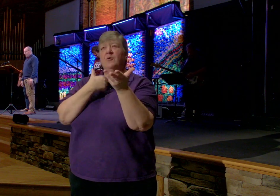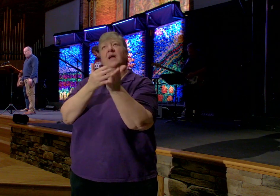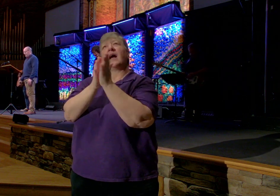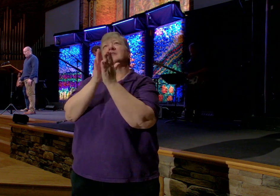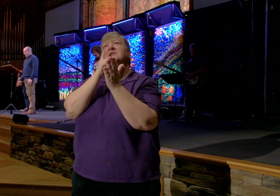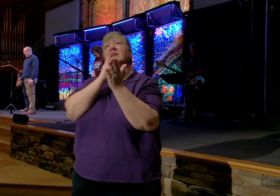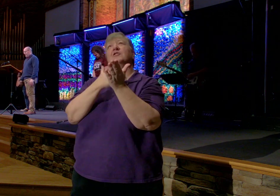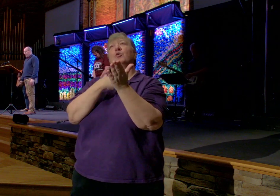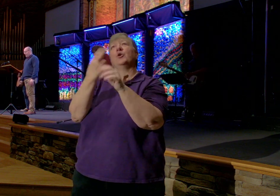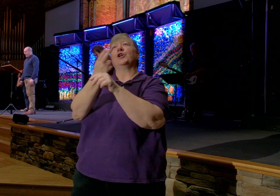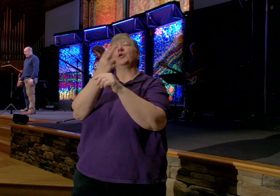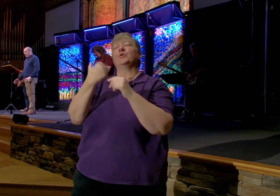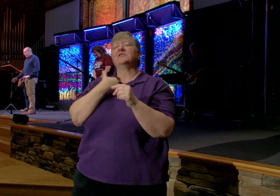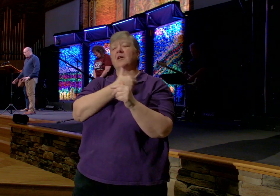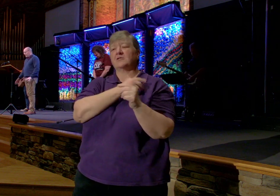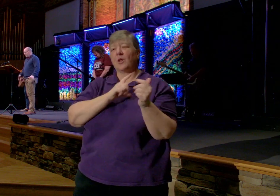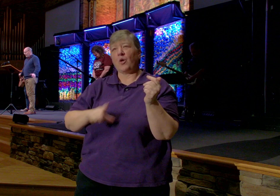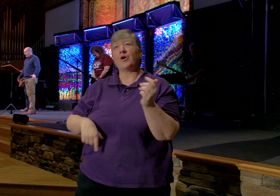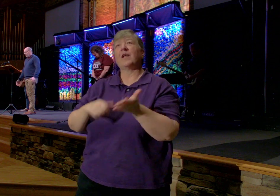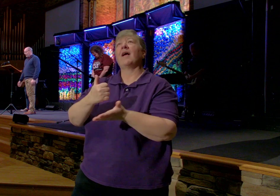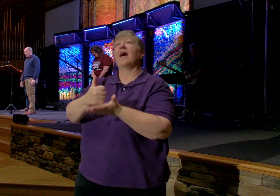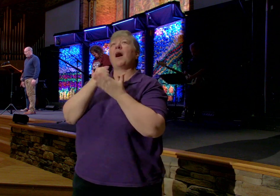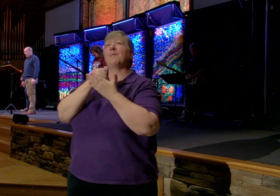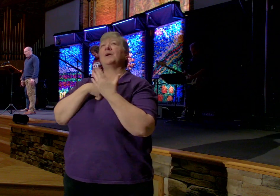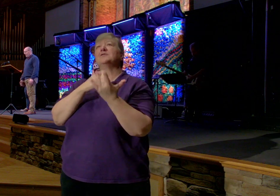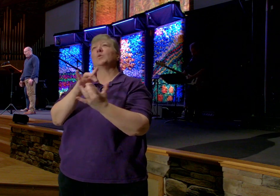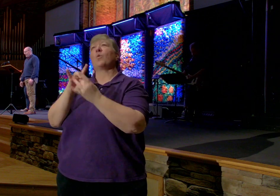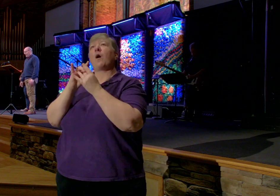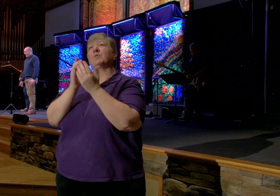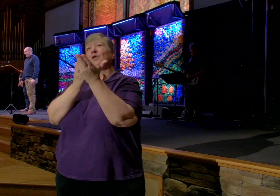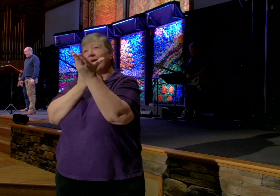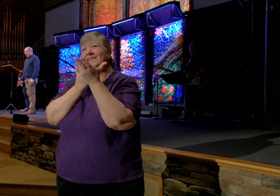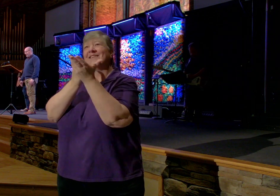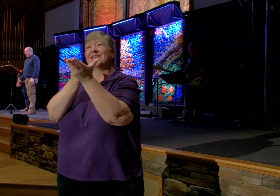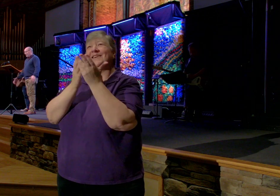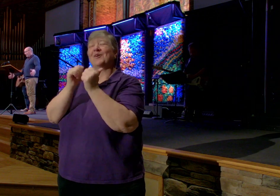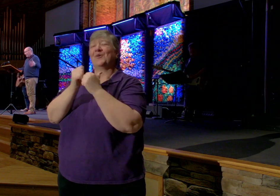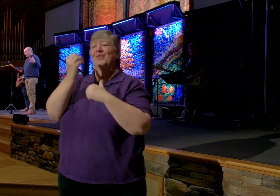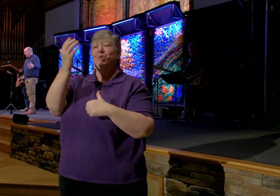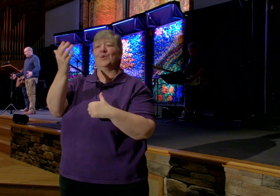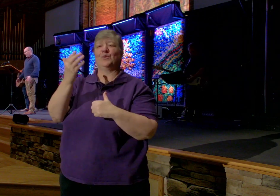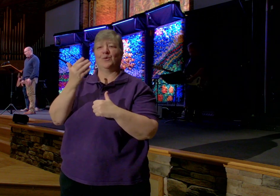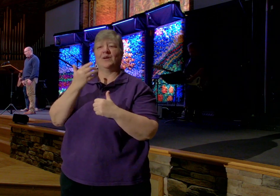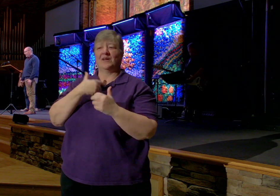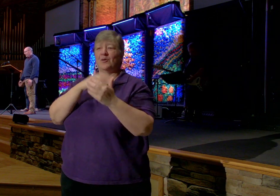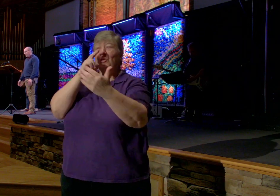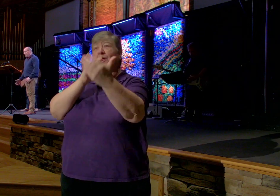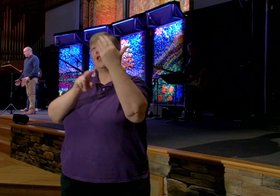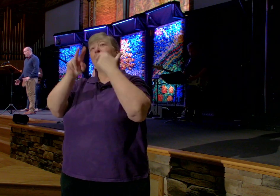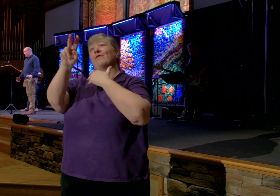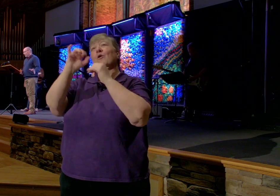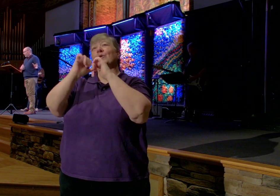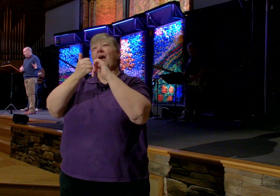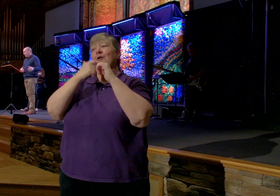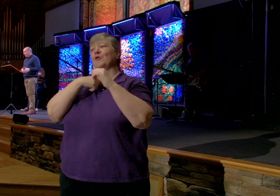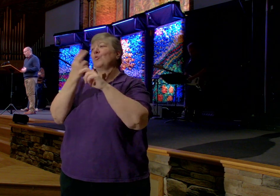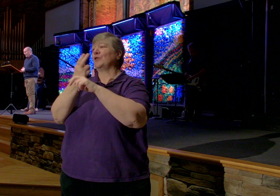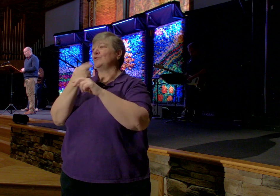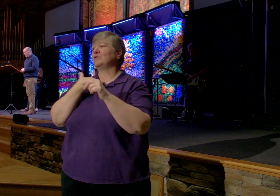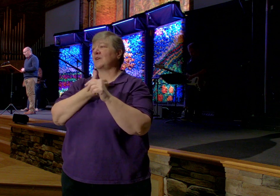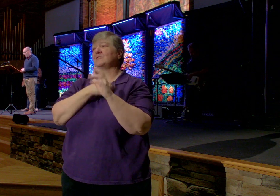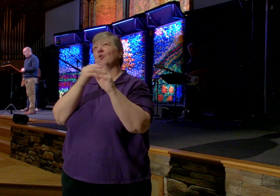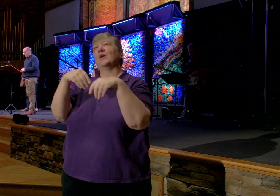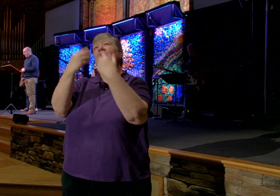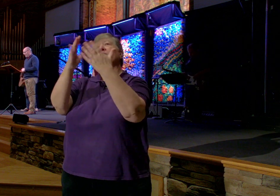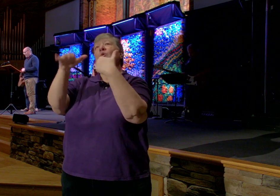that you would use us, Lord. Help us to cooperate with you. And we just look forward to how you're going to use us. We'll give